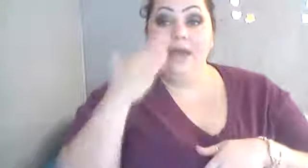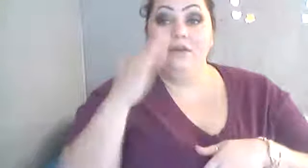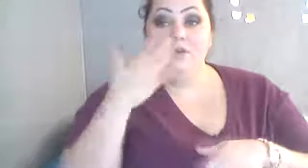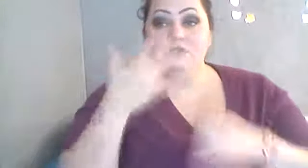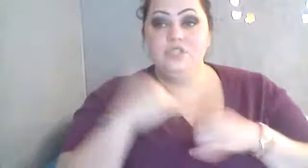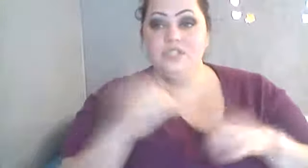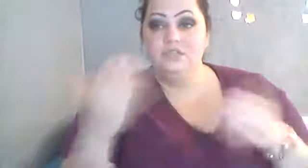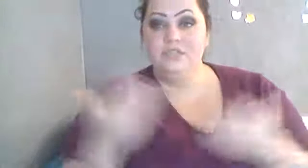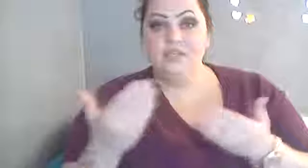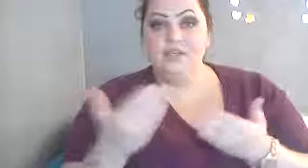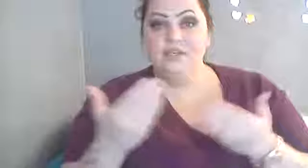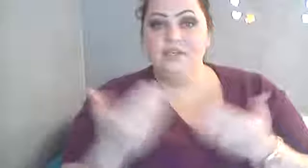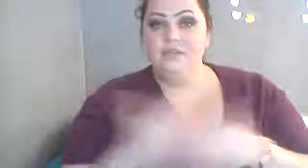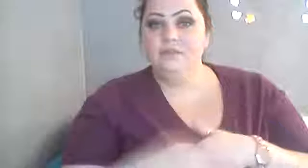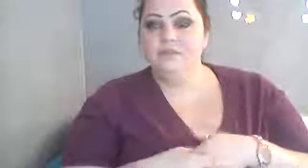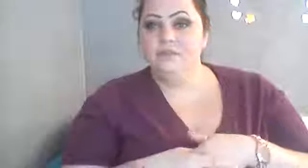I don't know if she's still here,